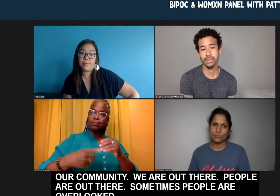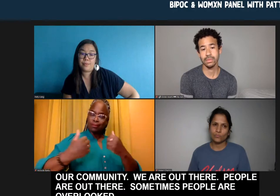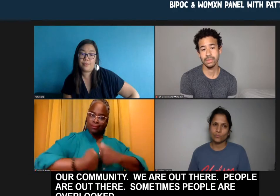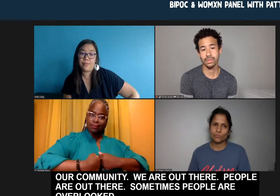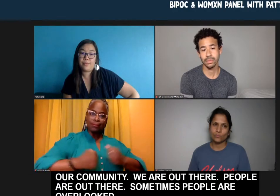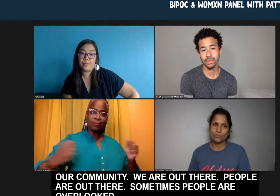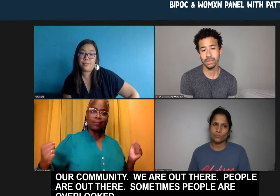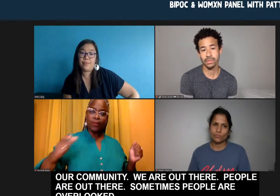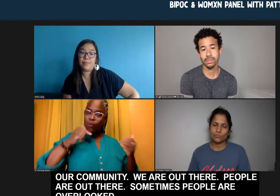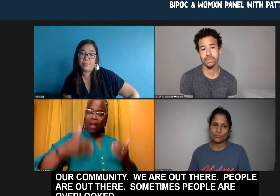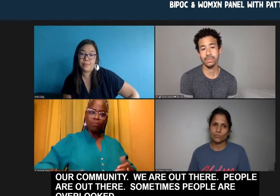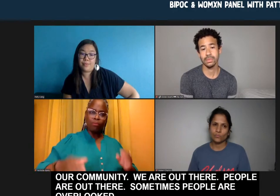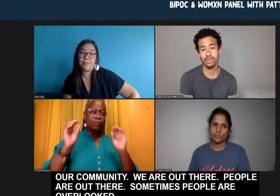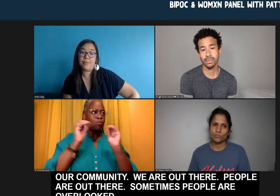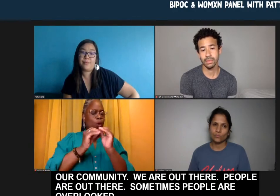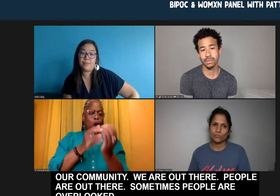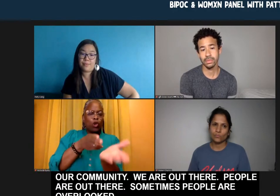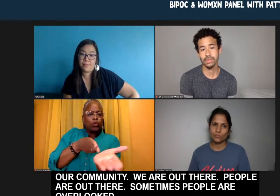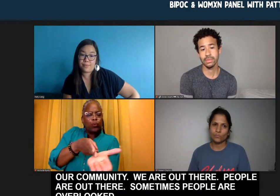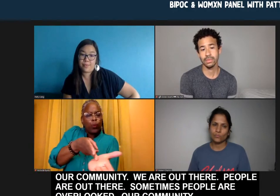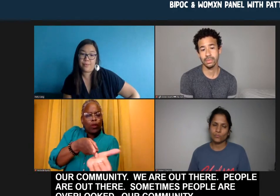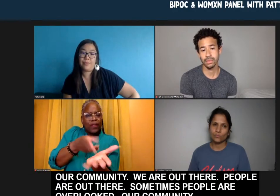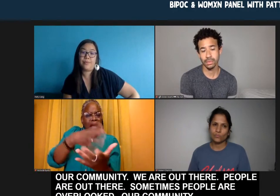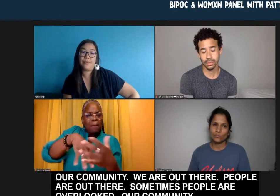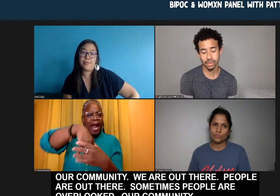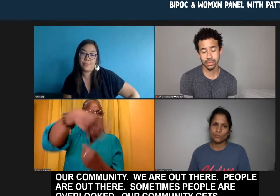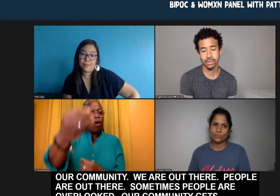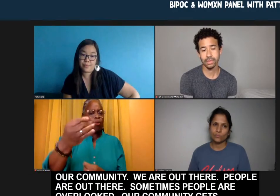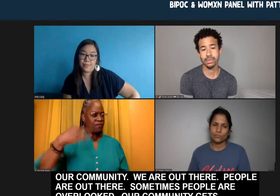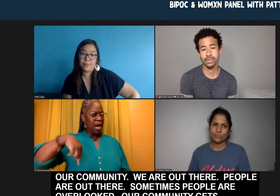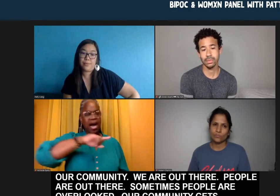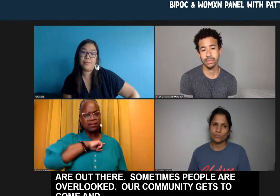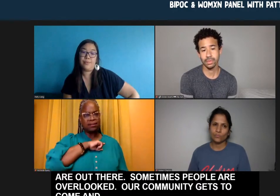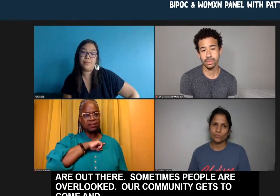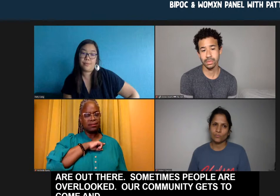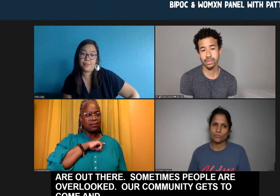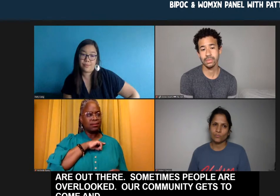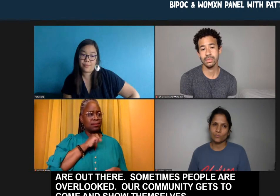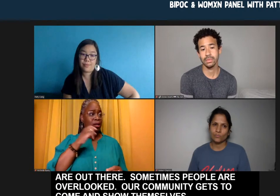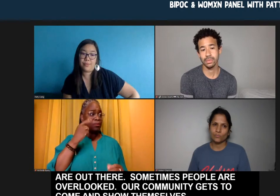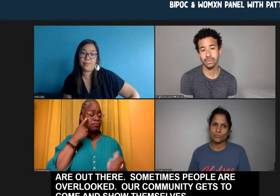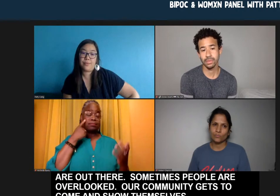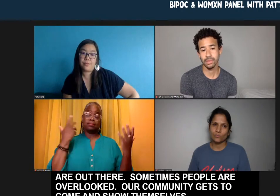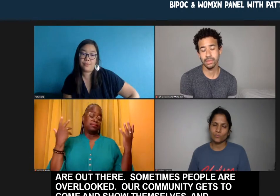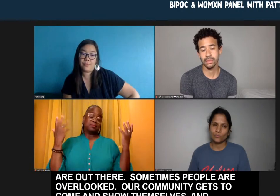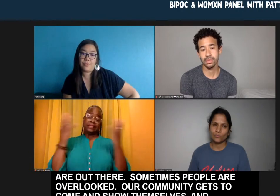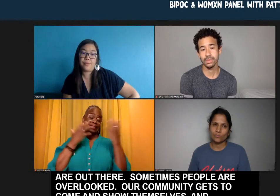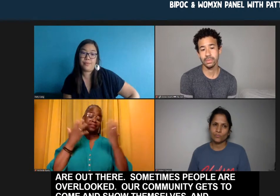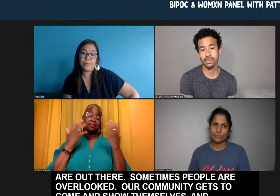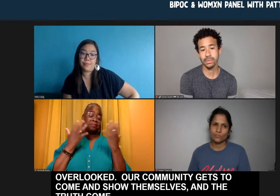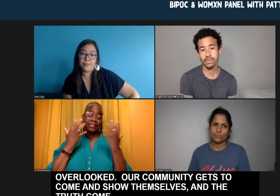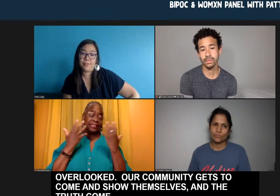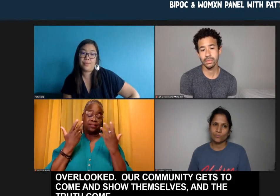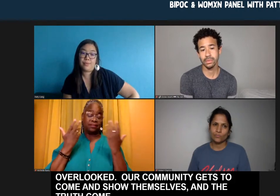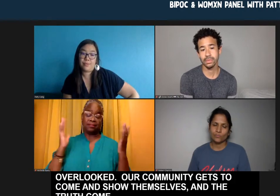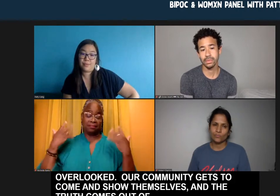And our community gets to come and show themselves, and the truth comes out of us, especially during this time period.